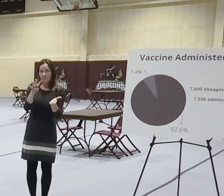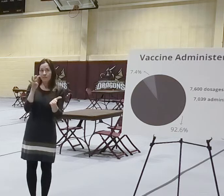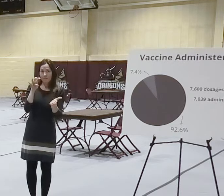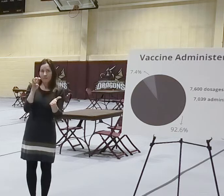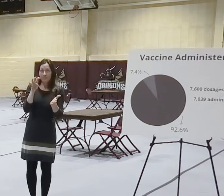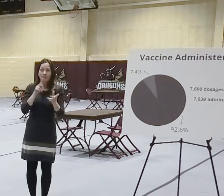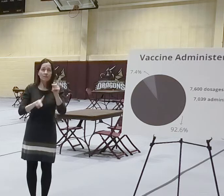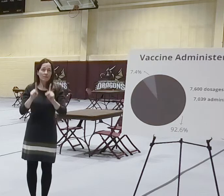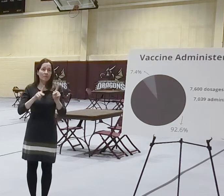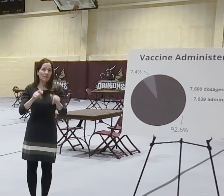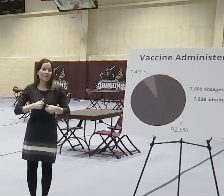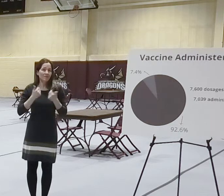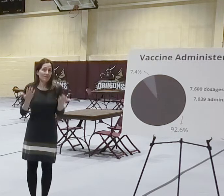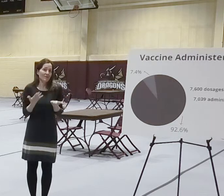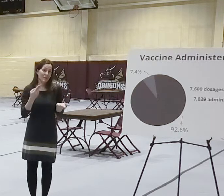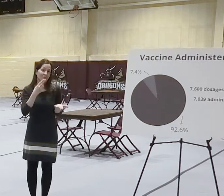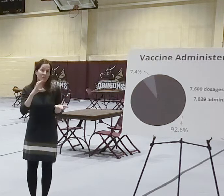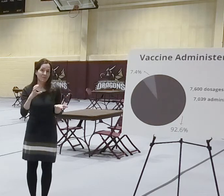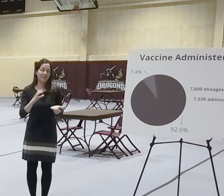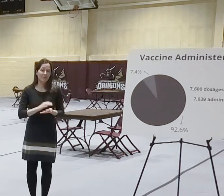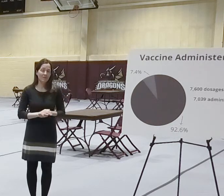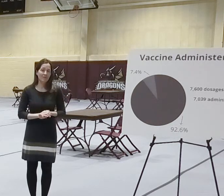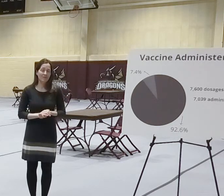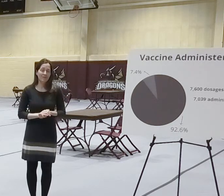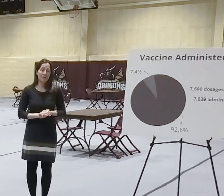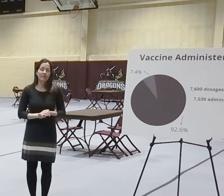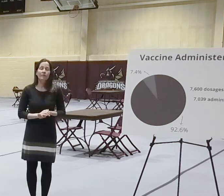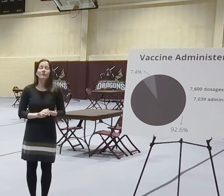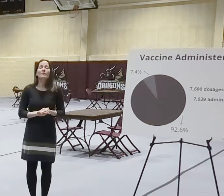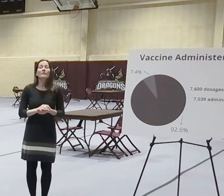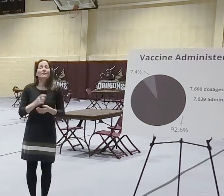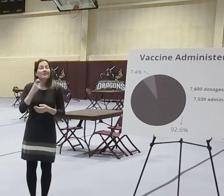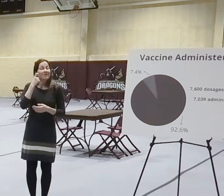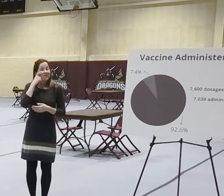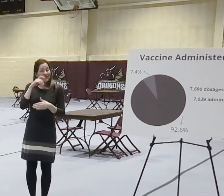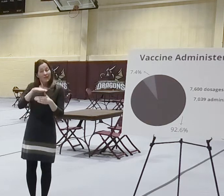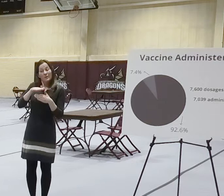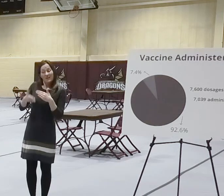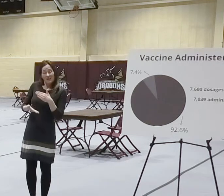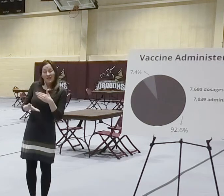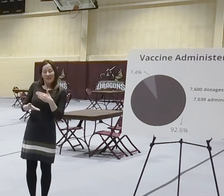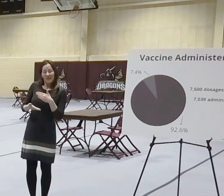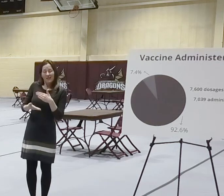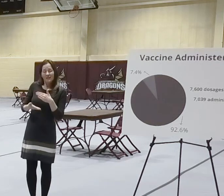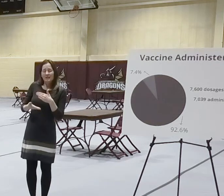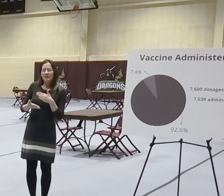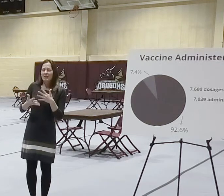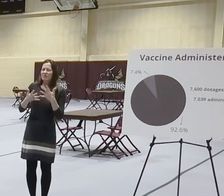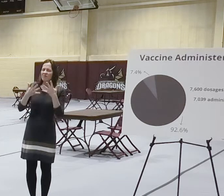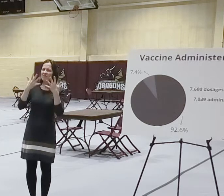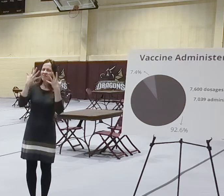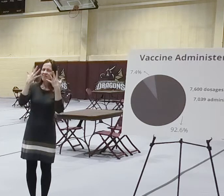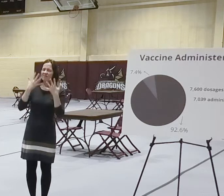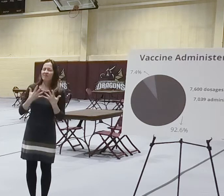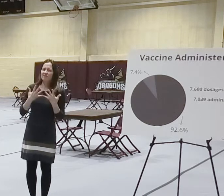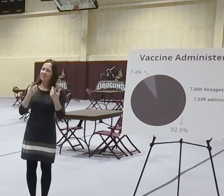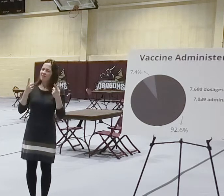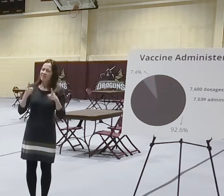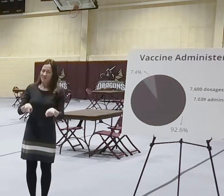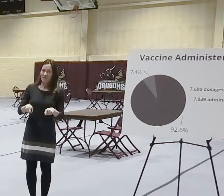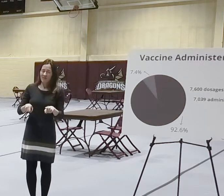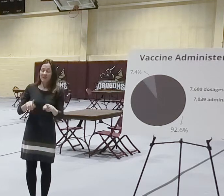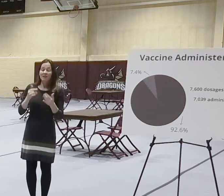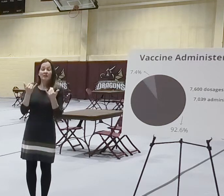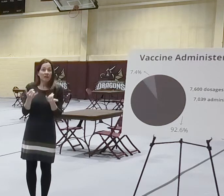13,400 Howard County residents, and over the weekend we reached the grim milestone of more